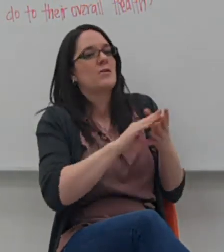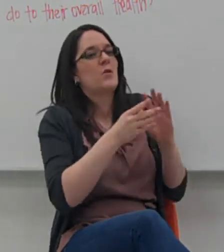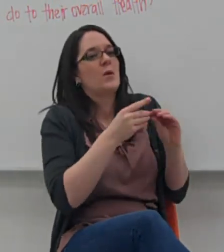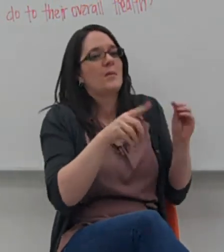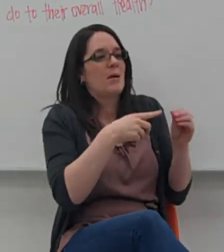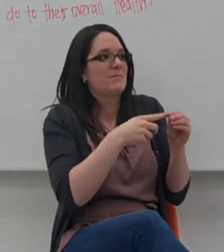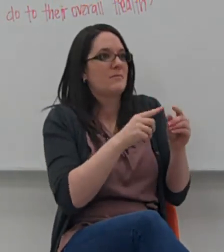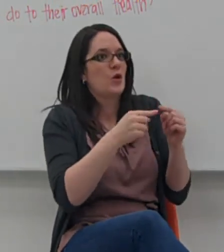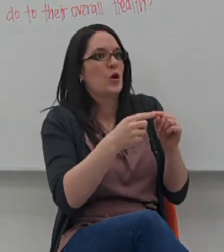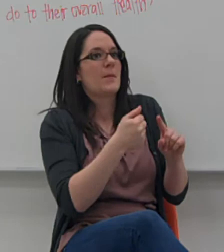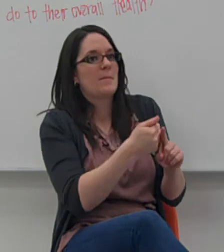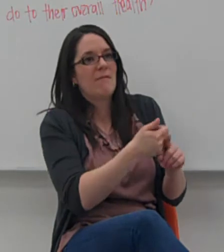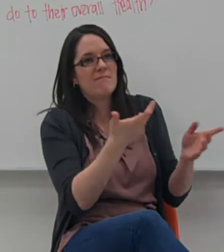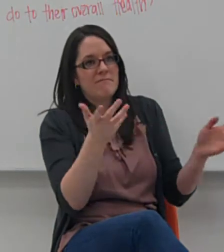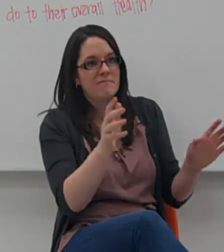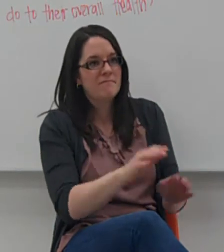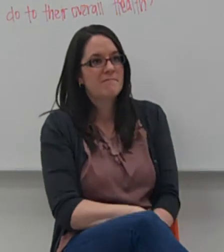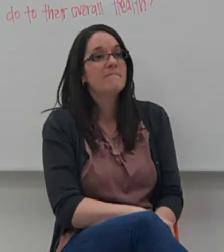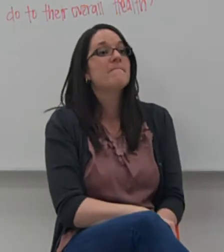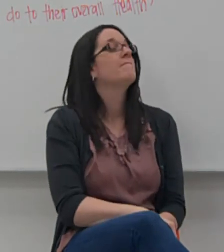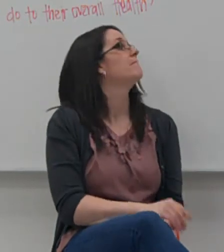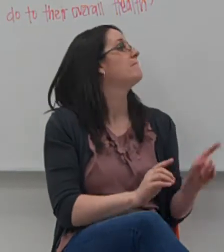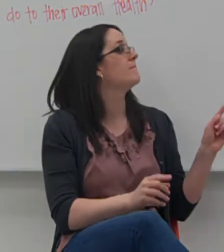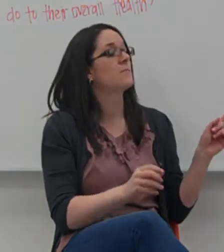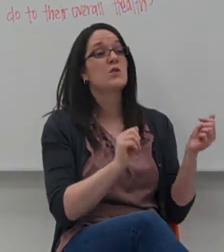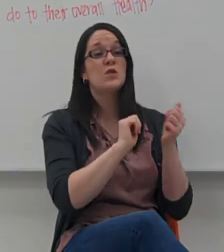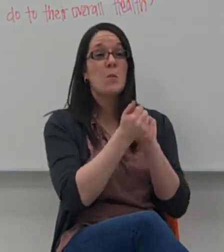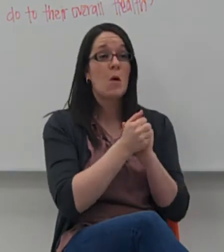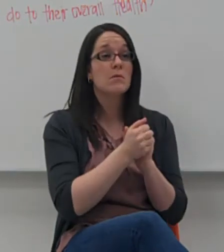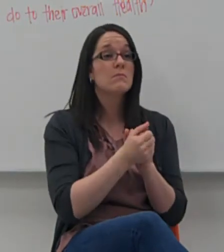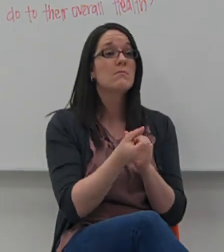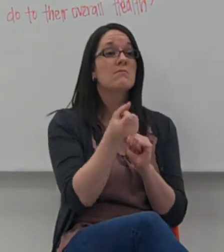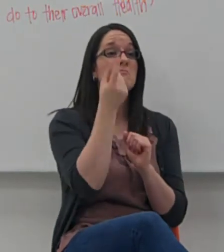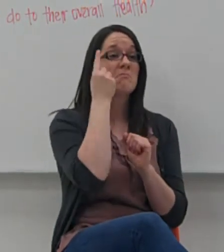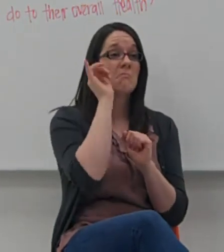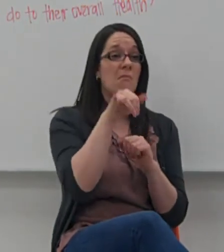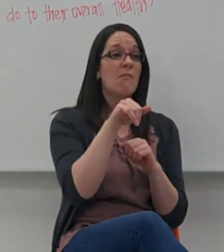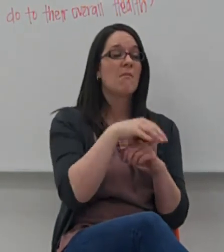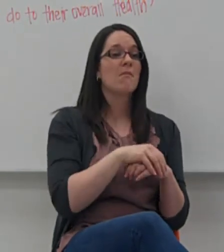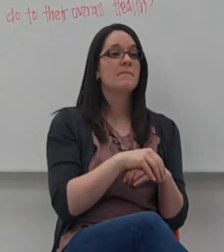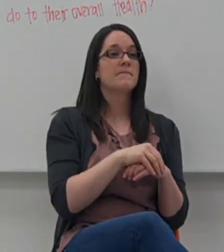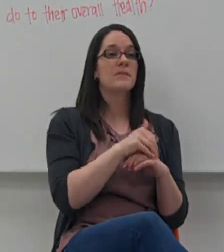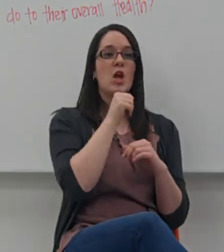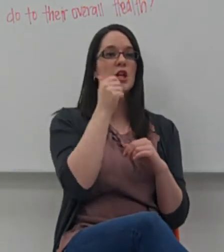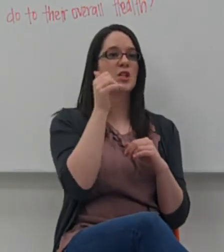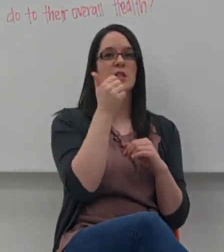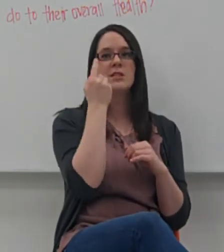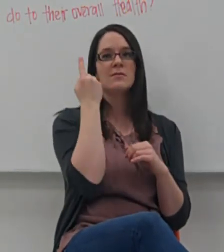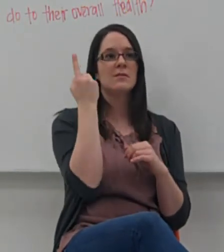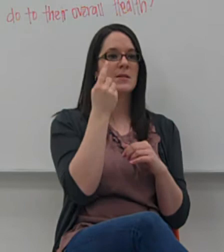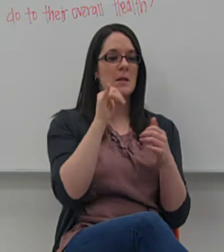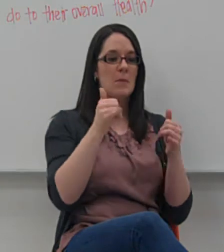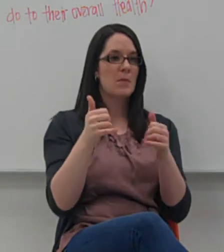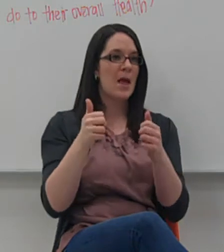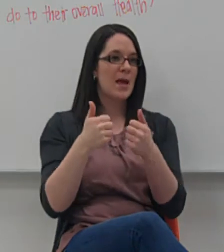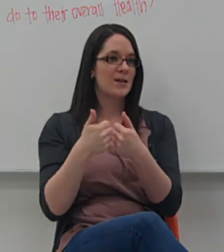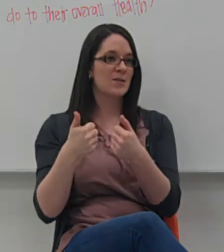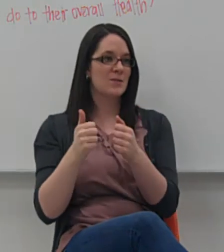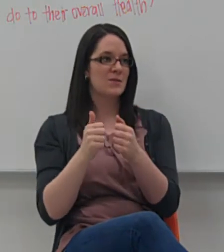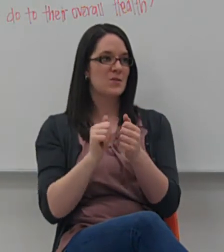themselves. Okay, so sports. Yeah, I can see people addicted to sports. Not only playing sports, but also watching sports.